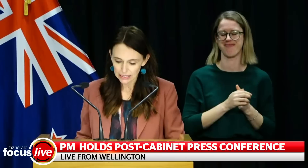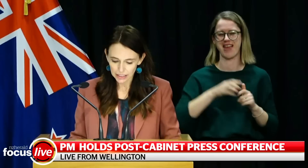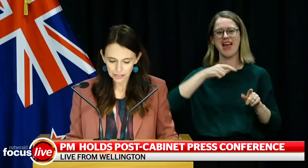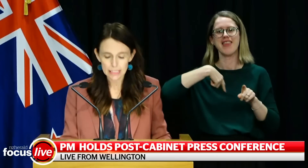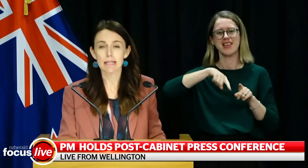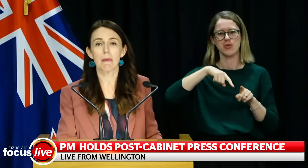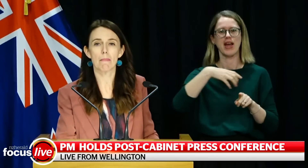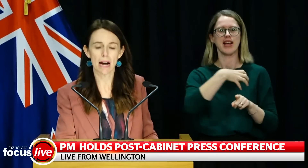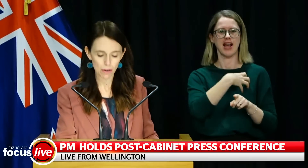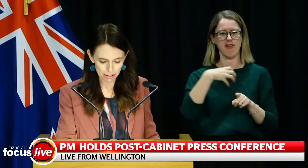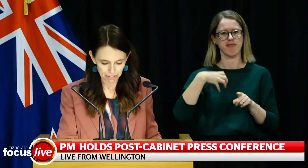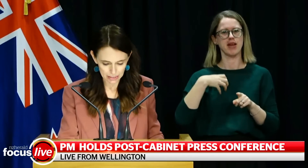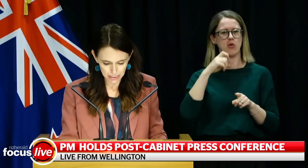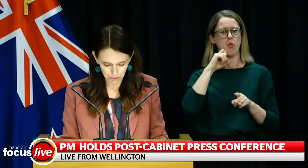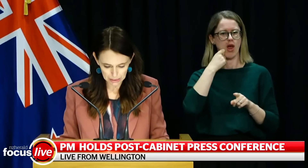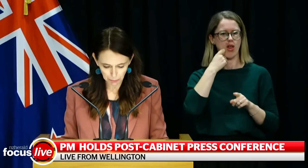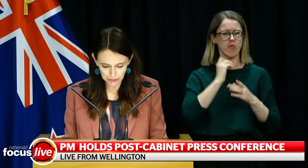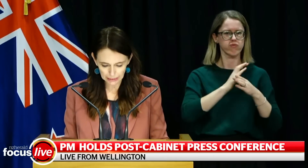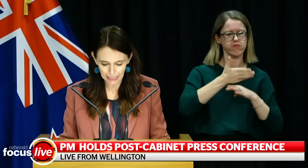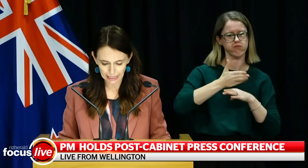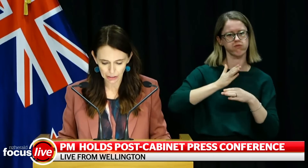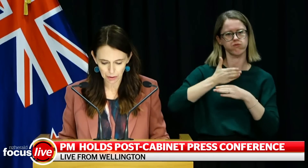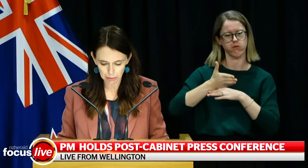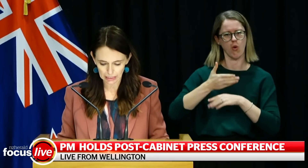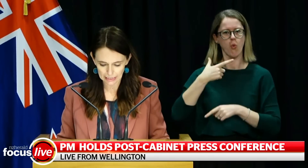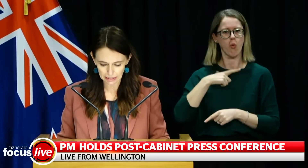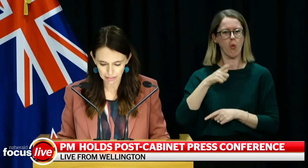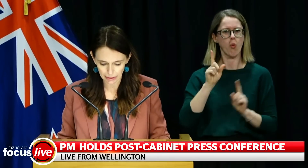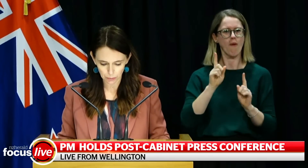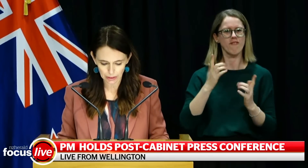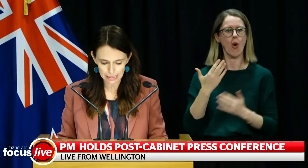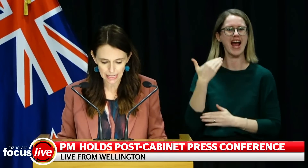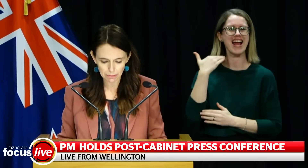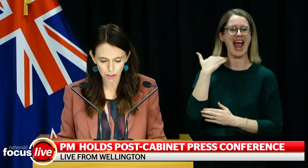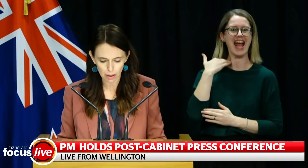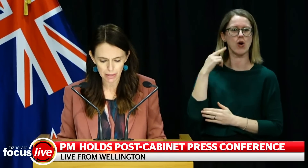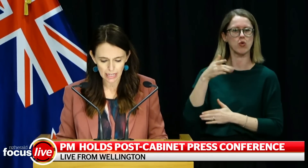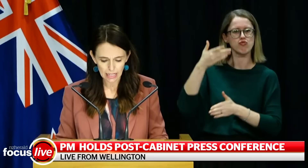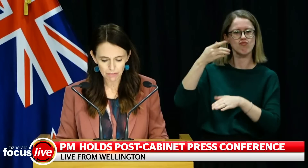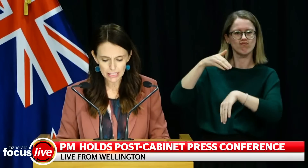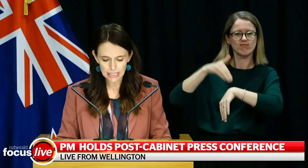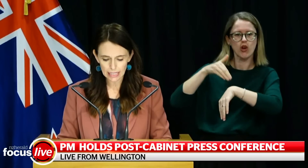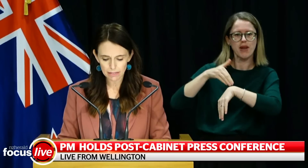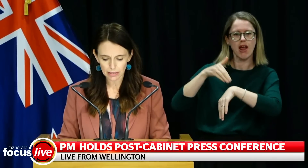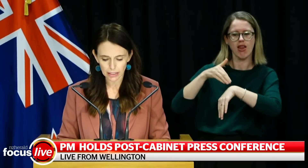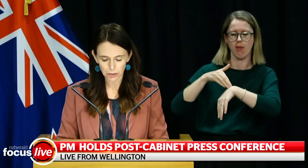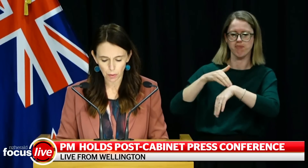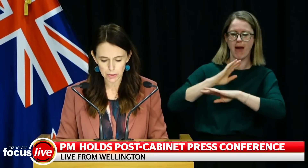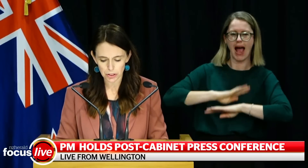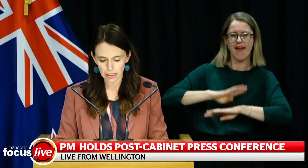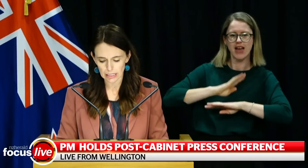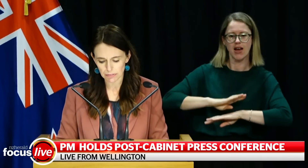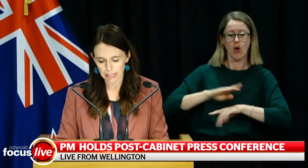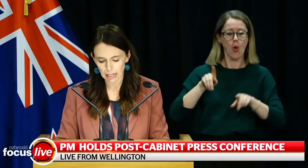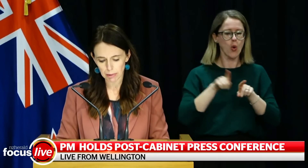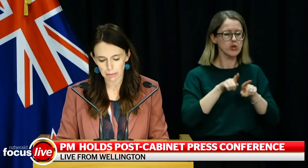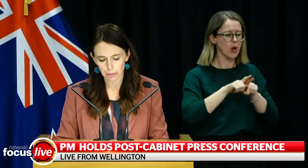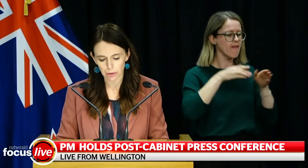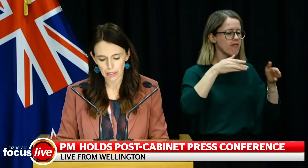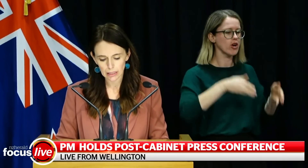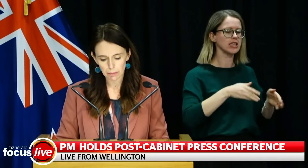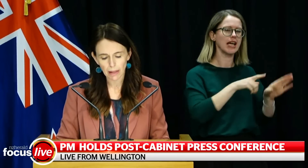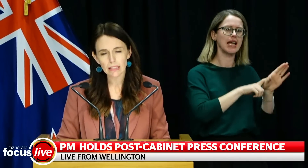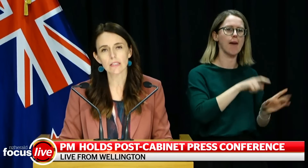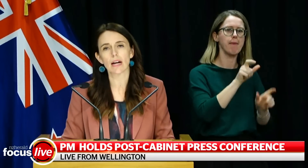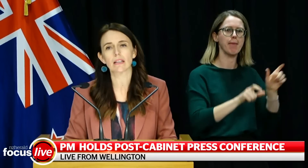government continue to step up our efforts to respond to gang and criminal activity, while at the same time investing heavily in new opportunities for young